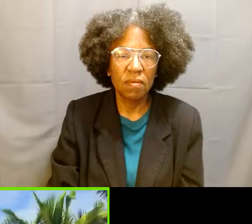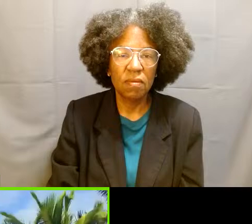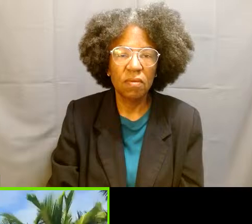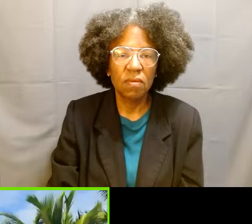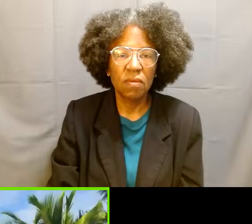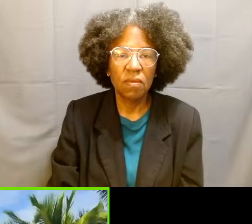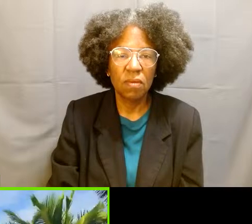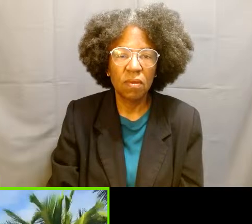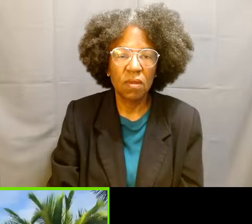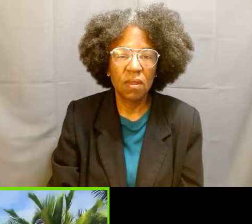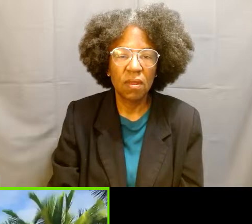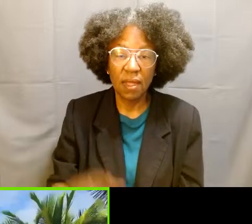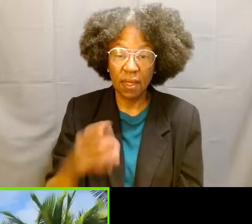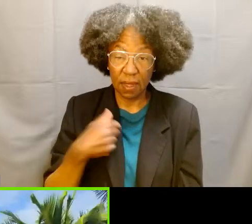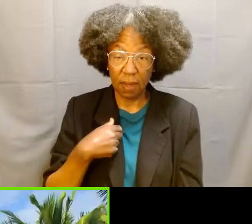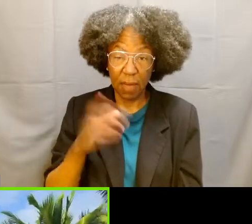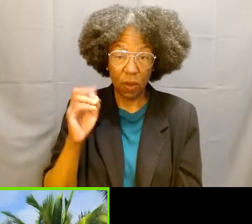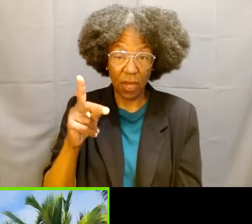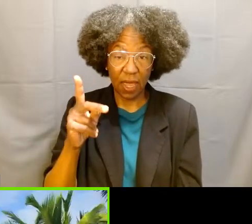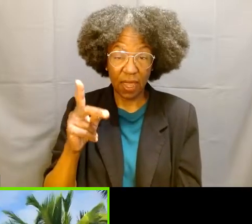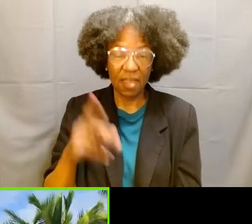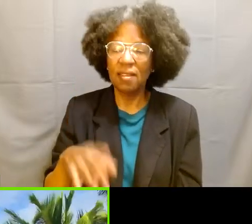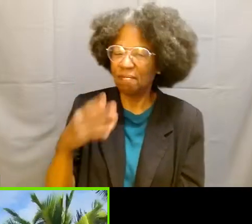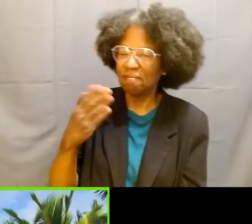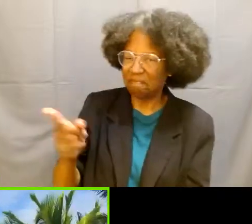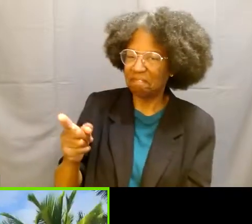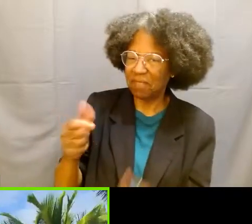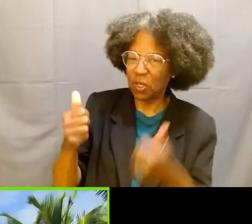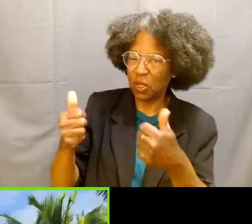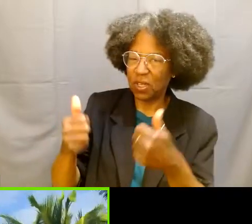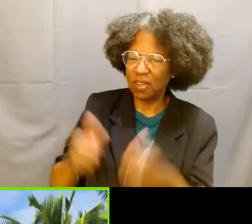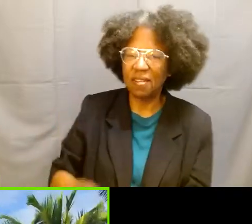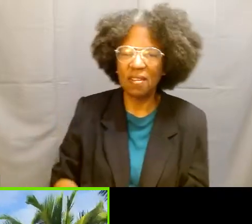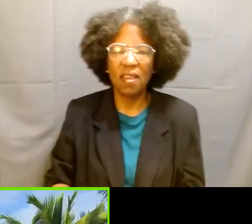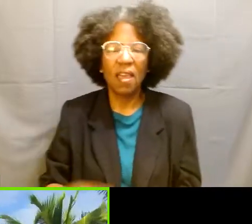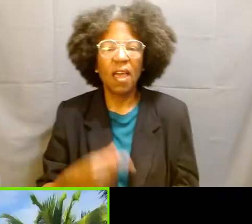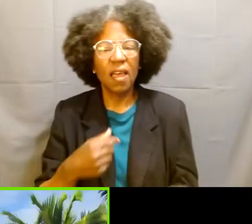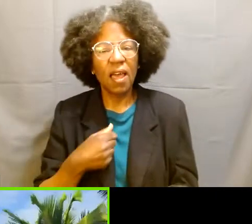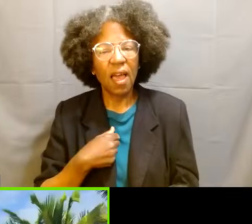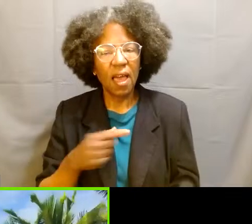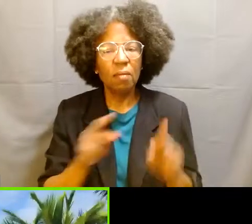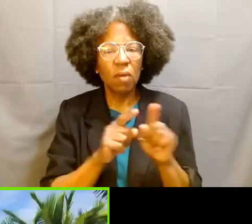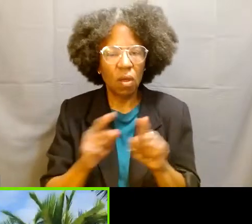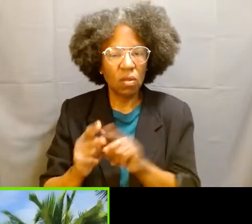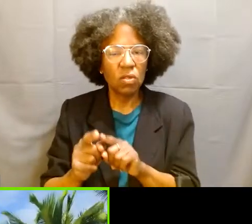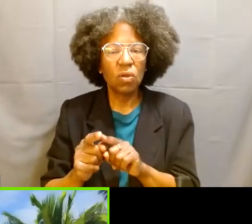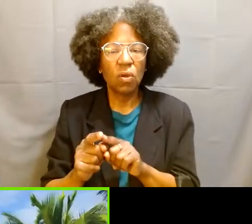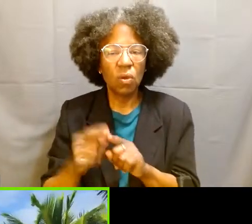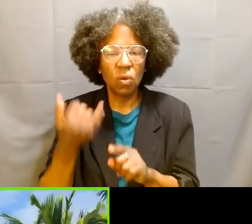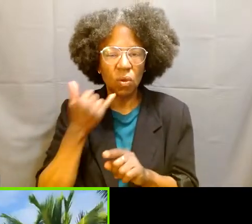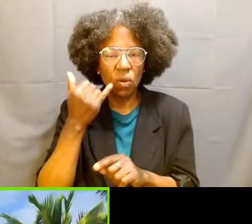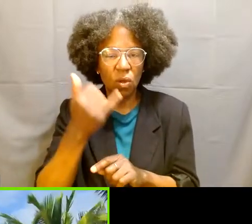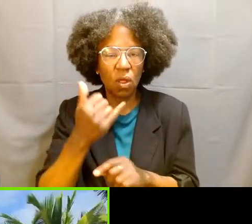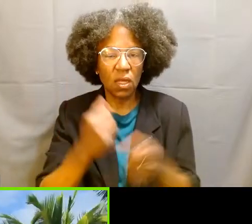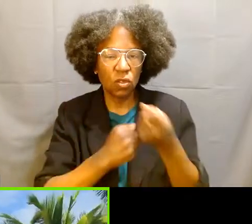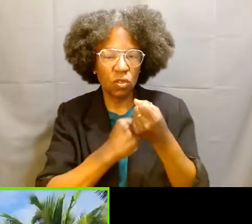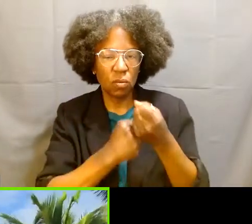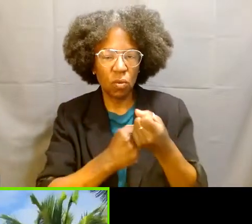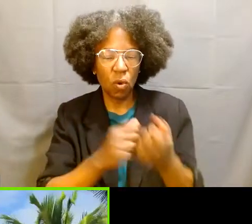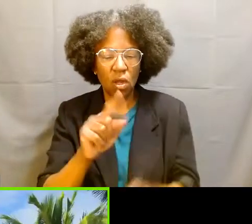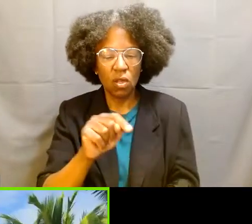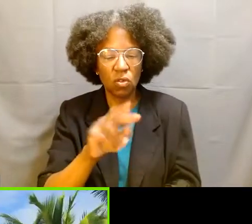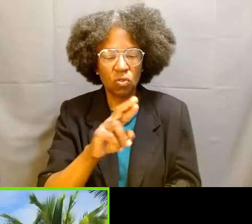Am I okay? You're good. Okay, I'm also calling to support Trustee Jennifer